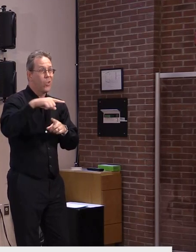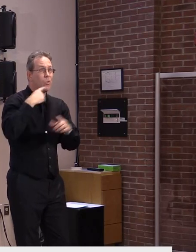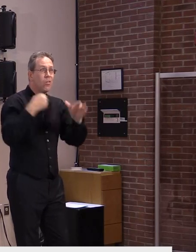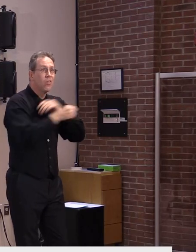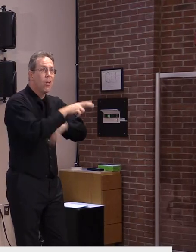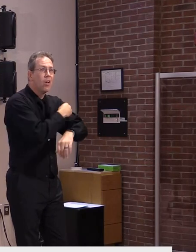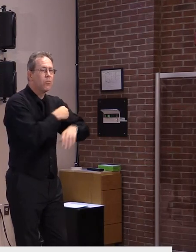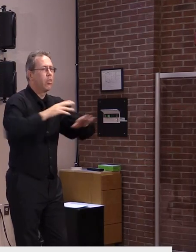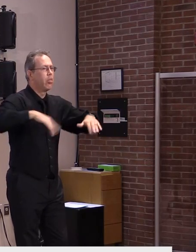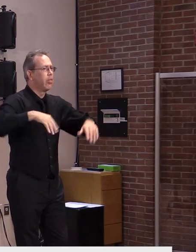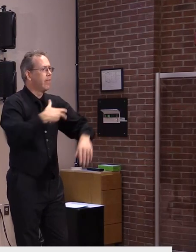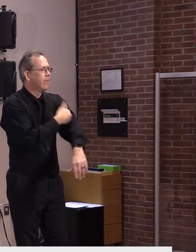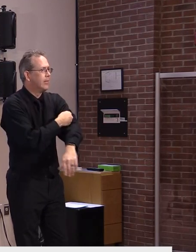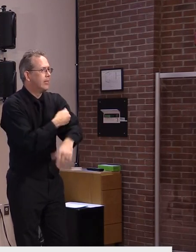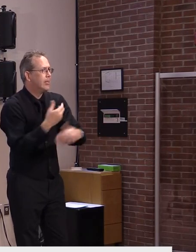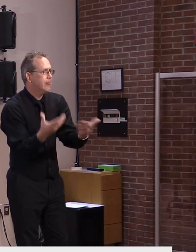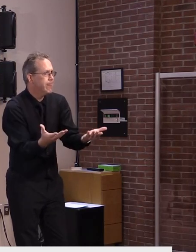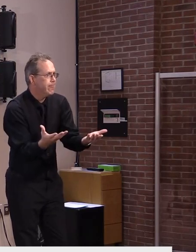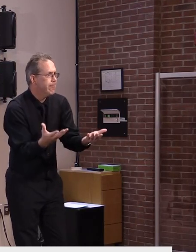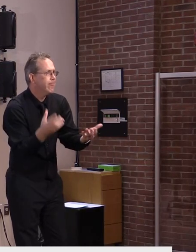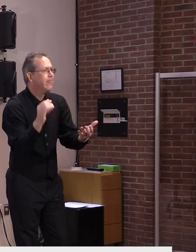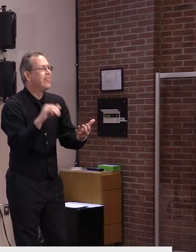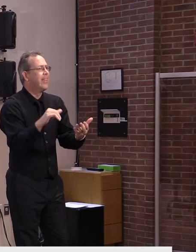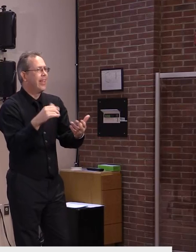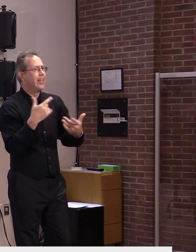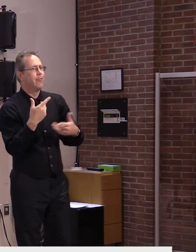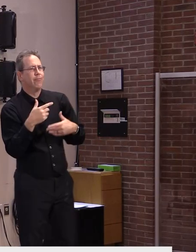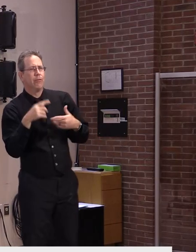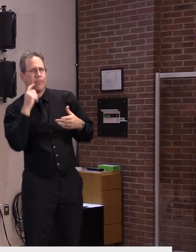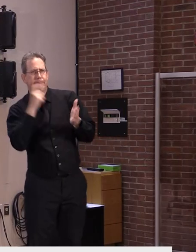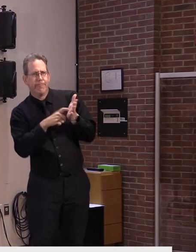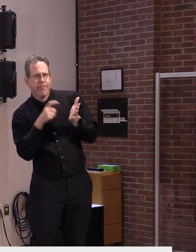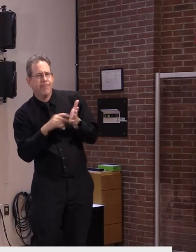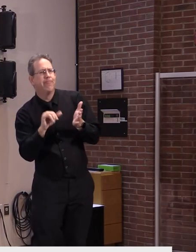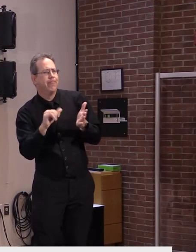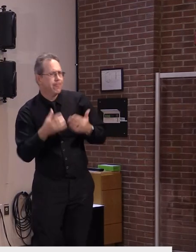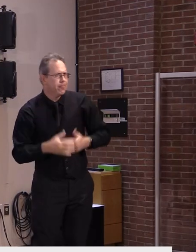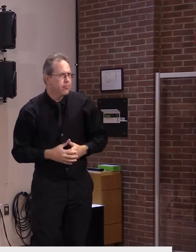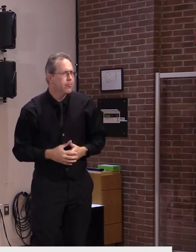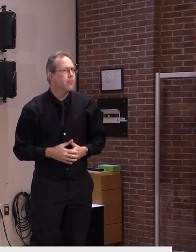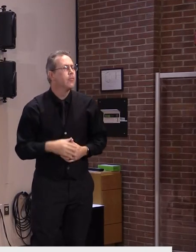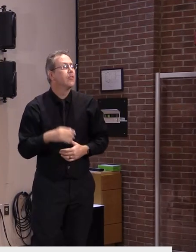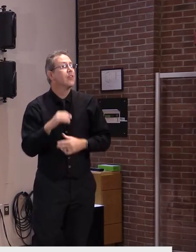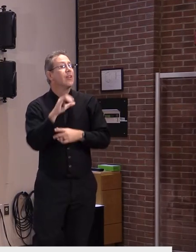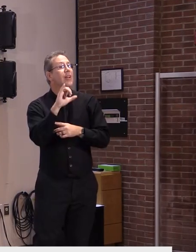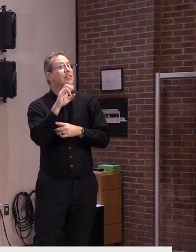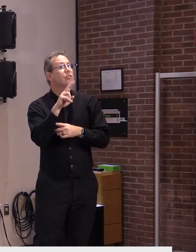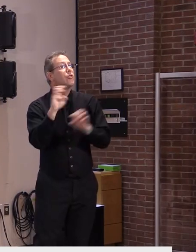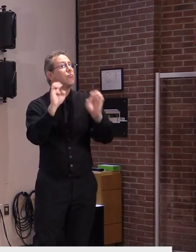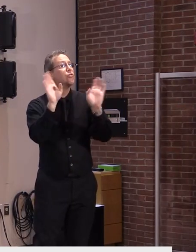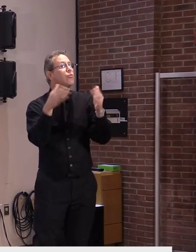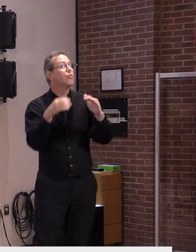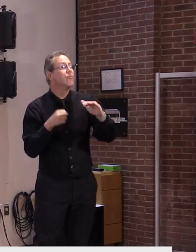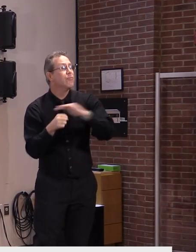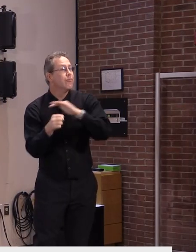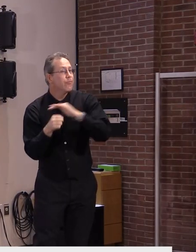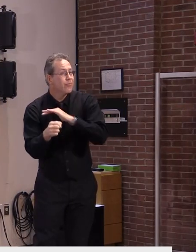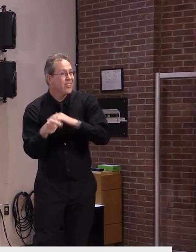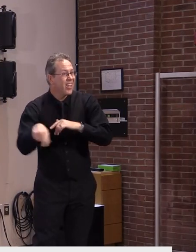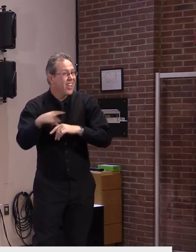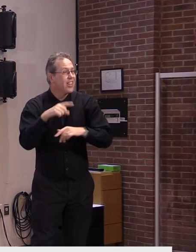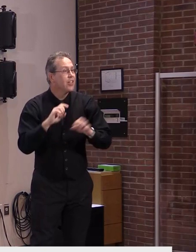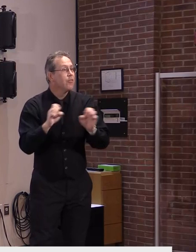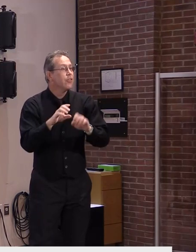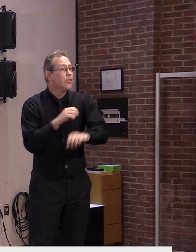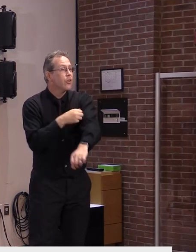vaccinated, 82% of ICU stays among those who are not fully vaccinated. You can see again, when you look at the rest of the